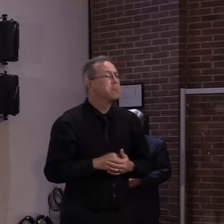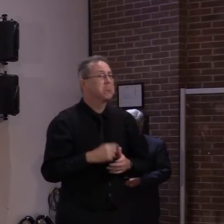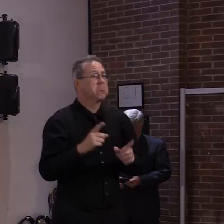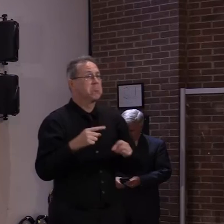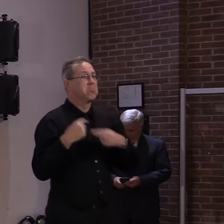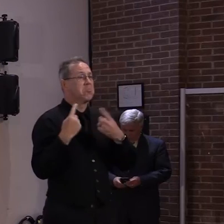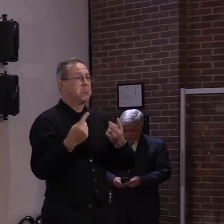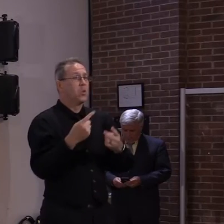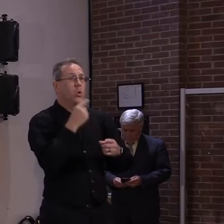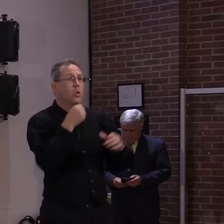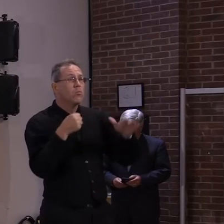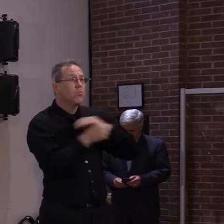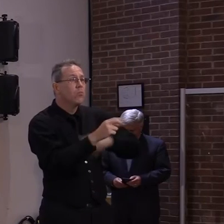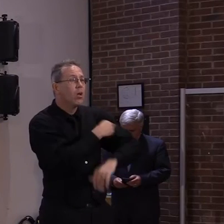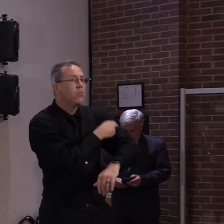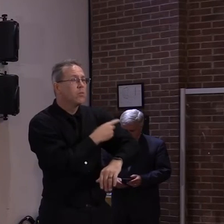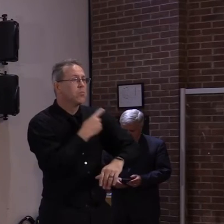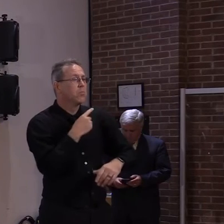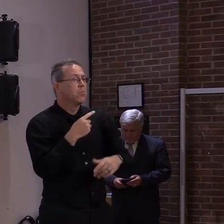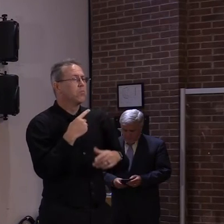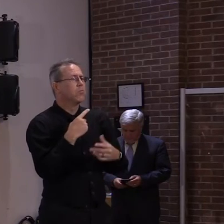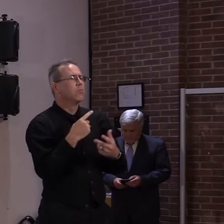hospitalizations.